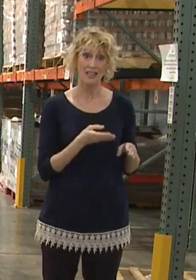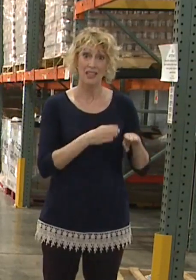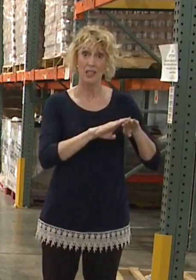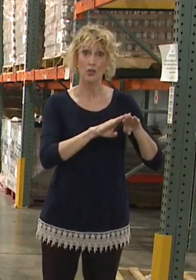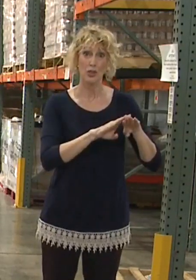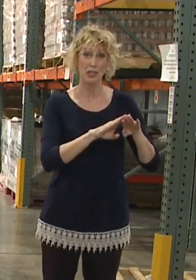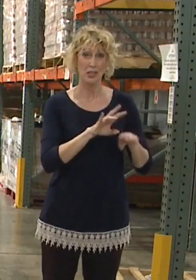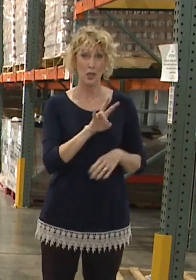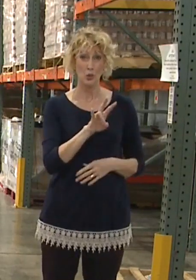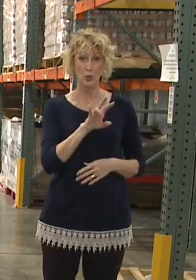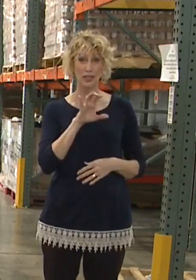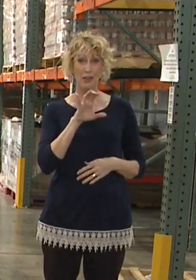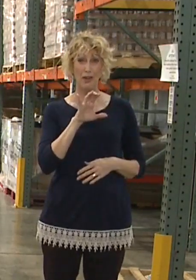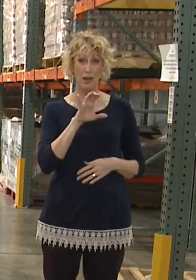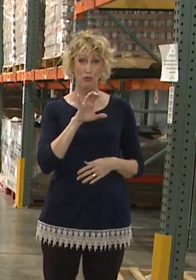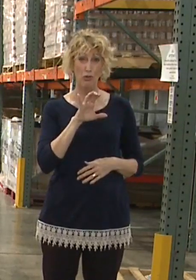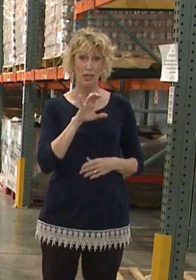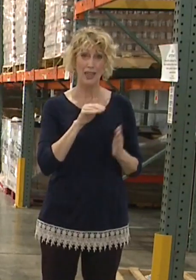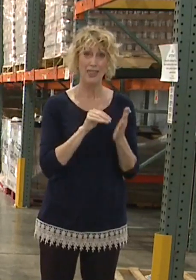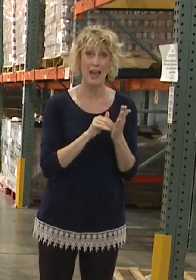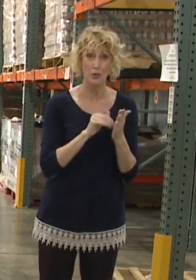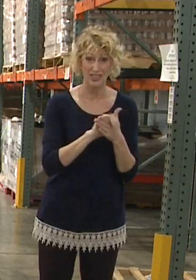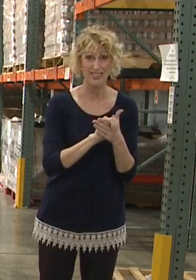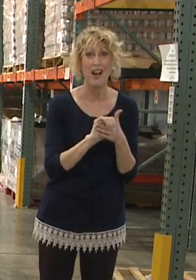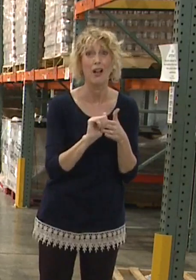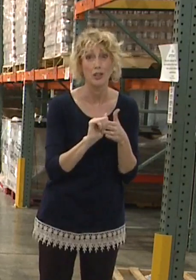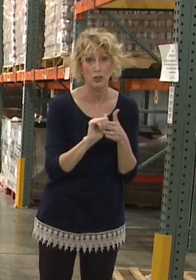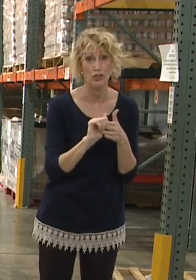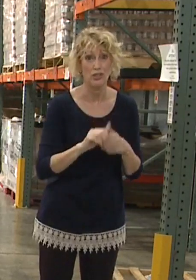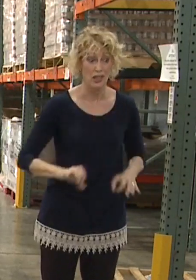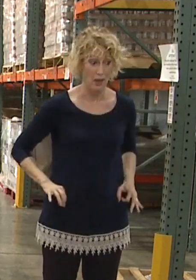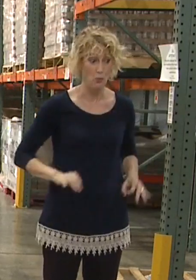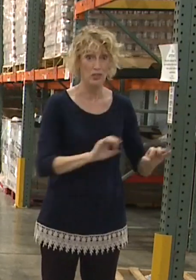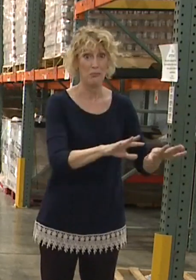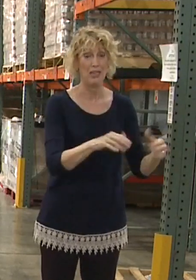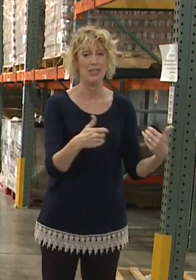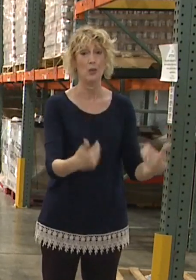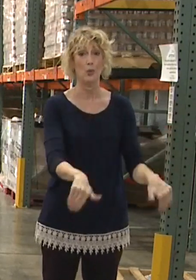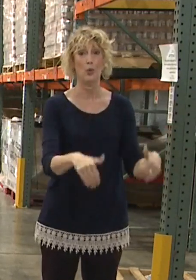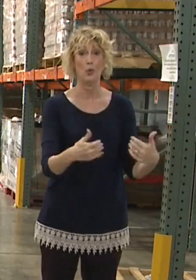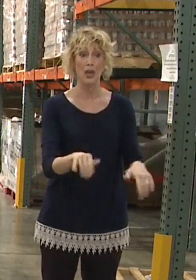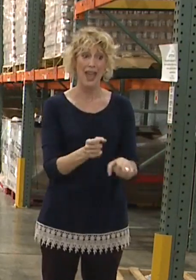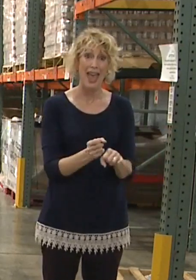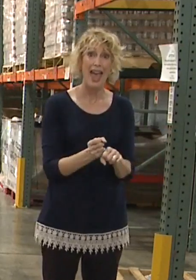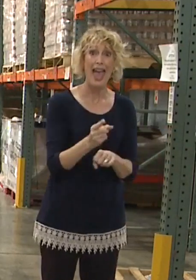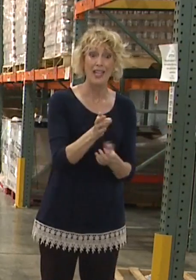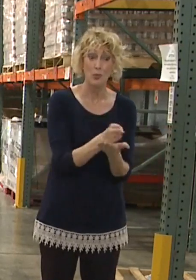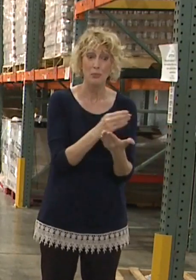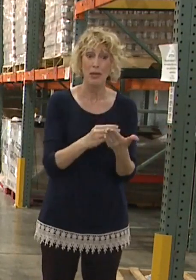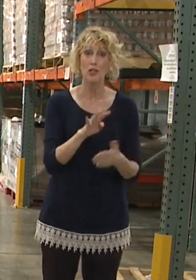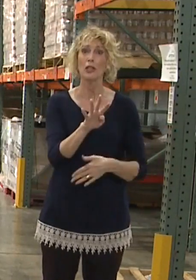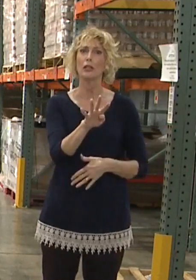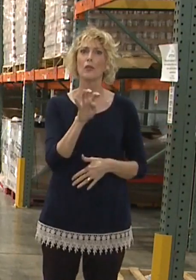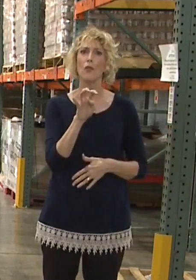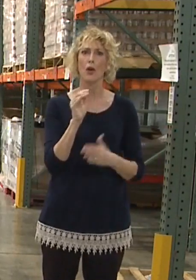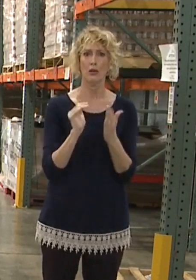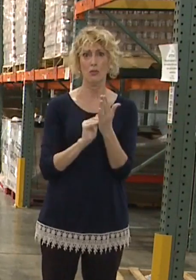to a whopping $700,000 in 1 month. That's real. Our annual budget is